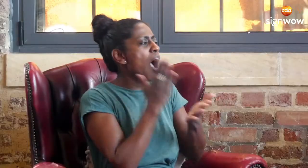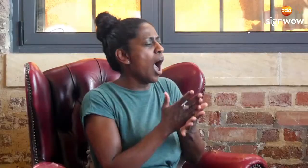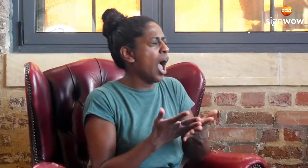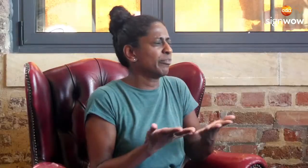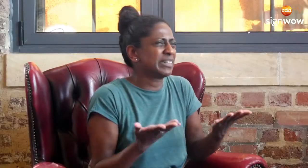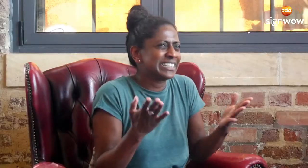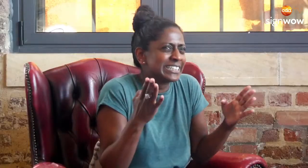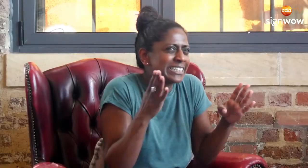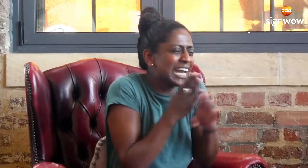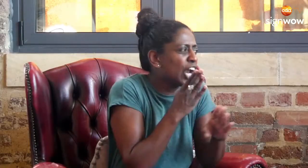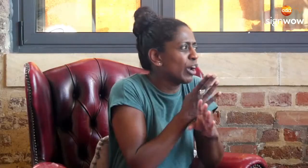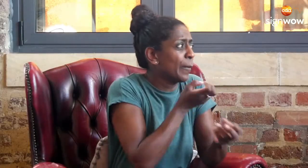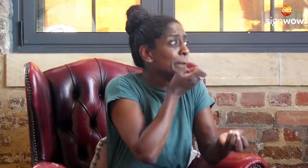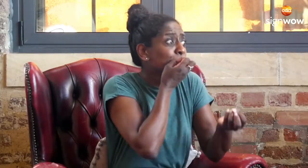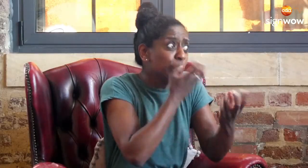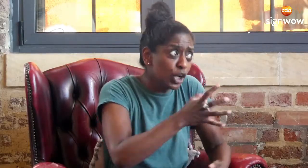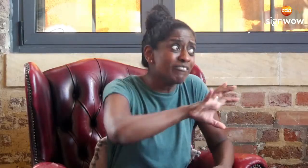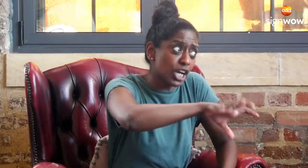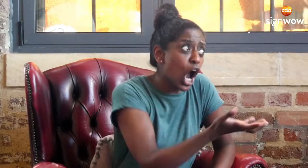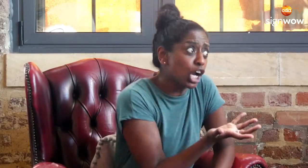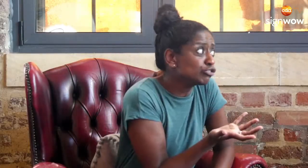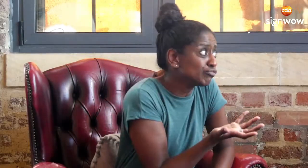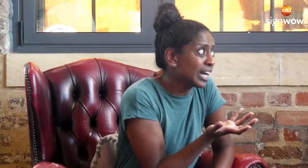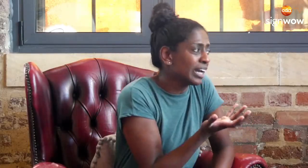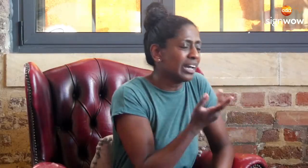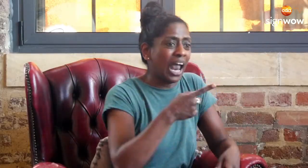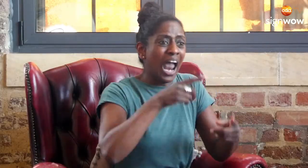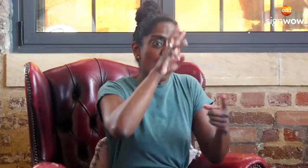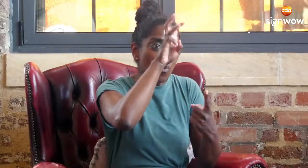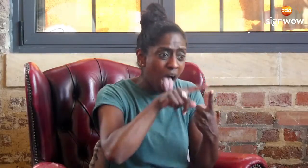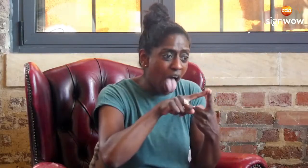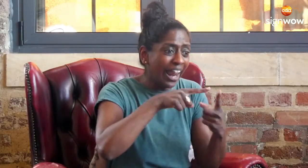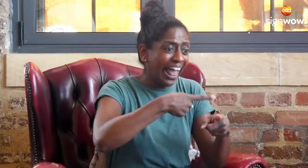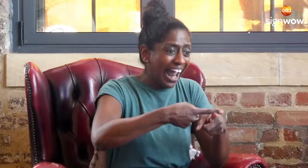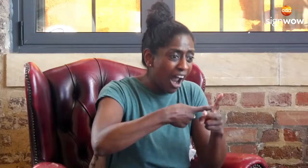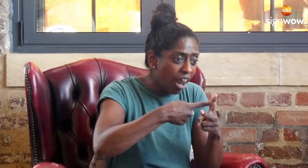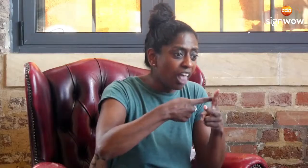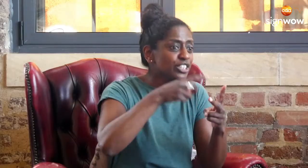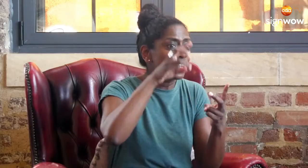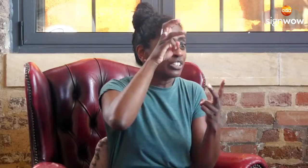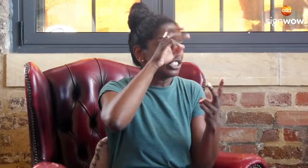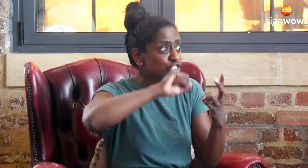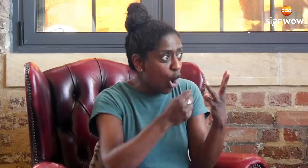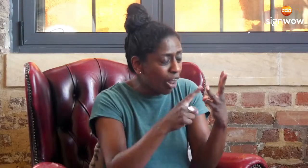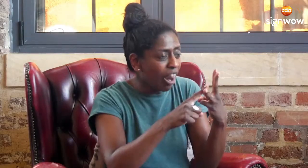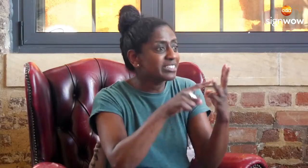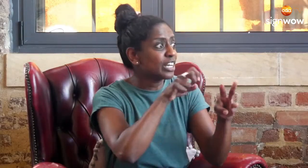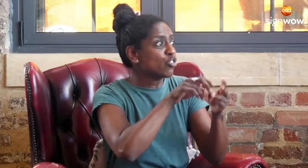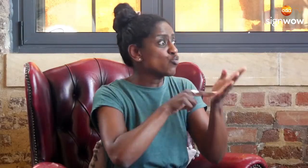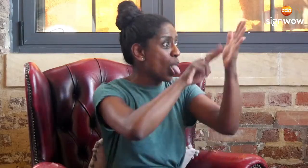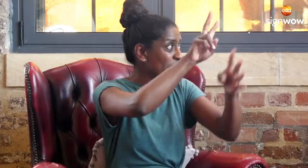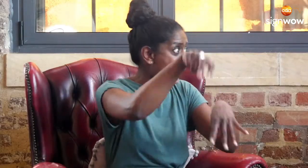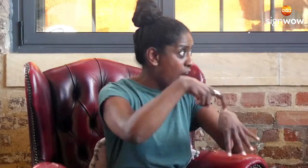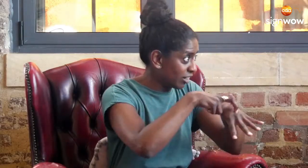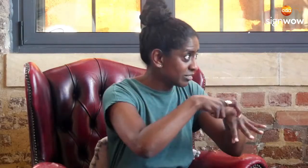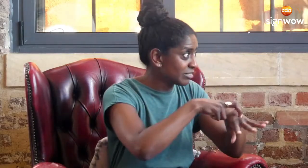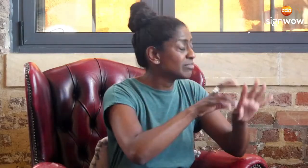of the UK and discovering those best kept secrets. So for example, we've got Wales, England, Scotland,